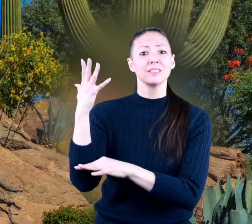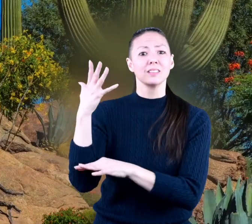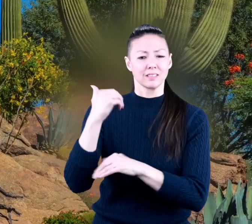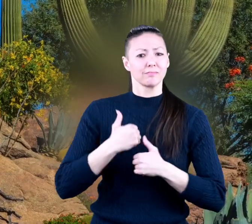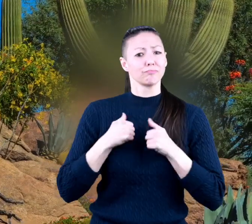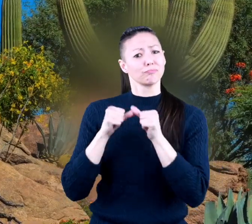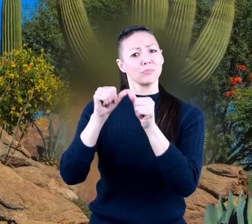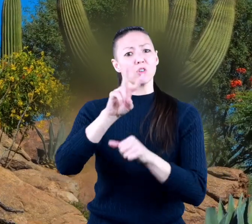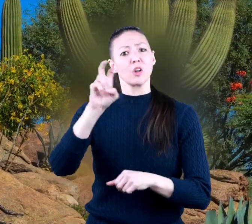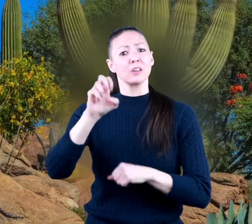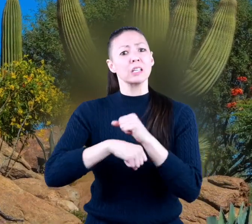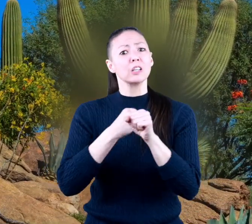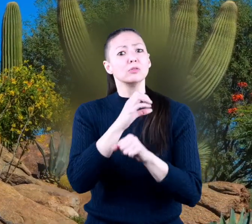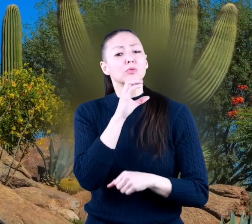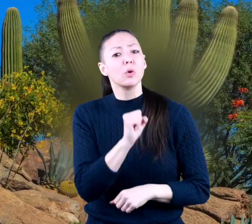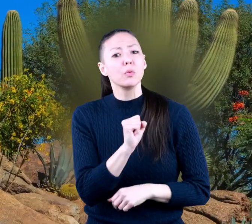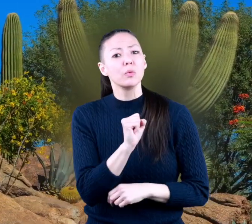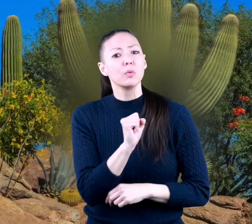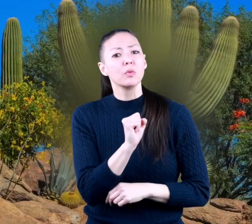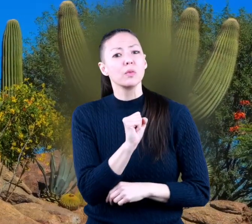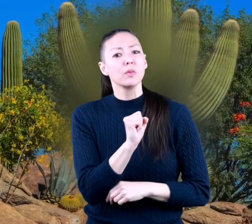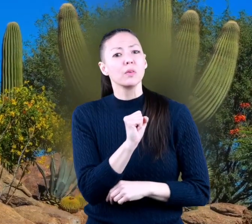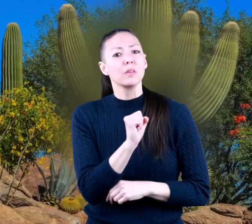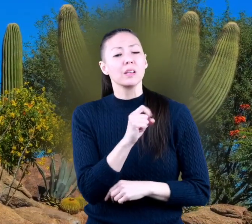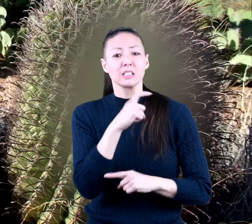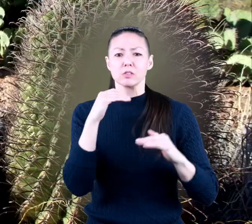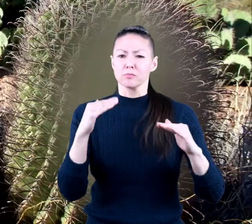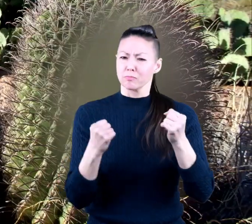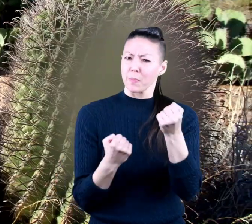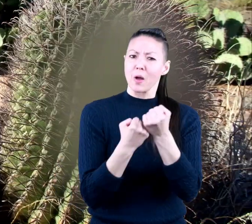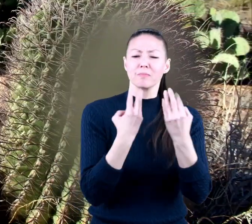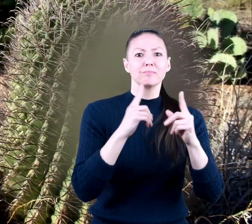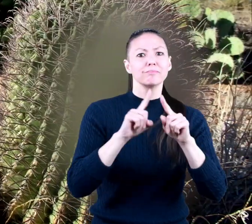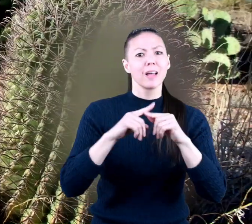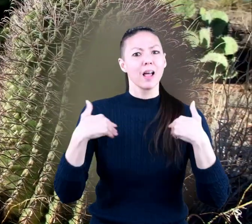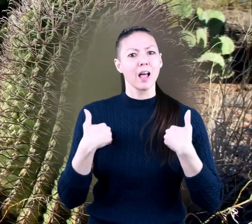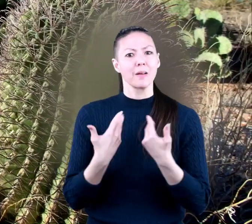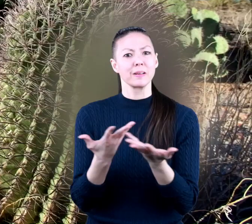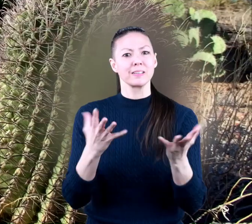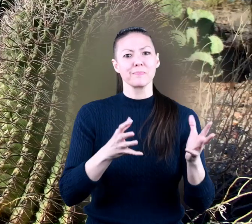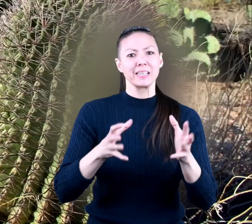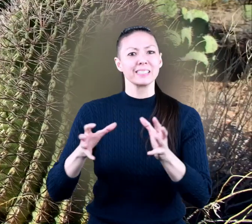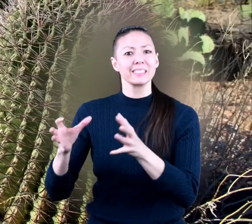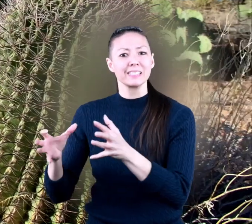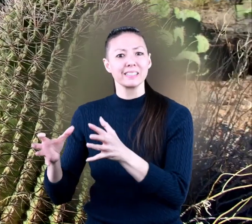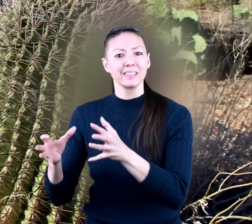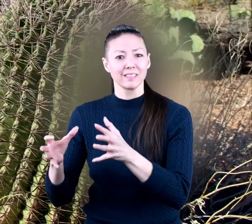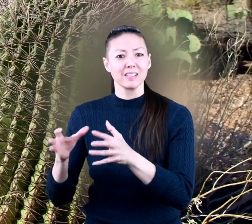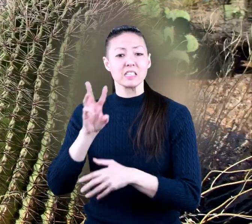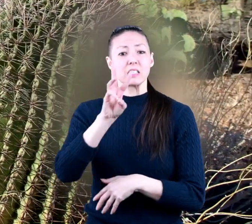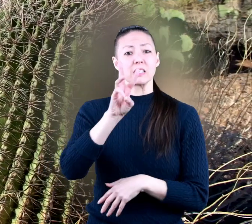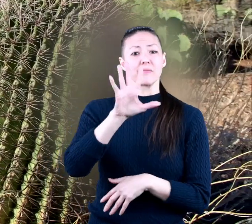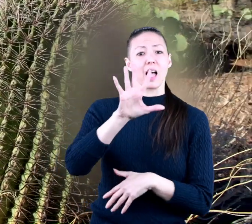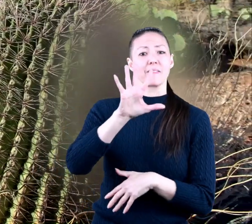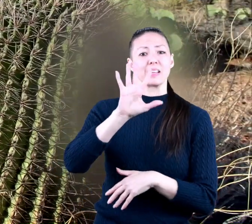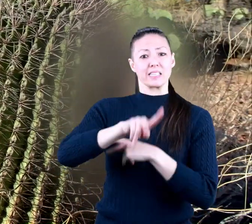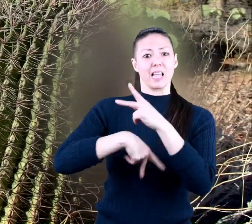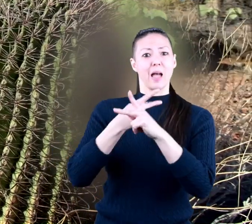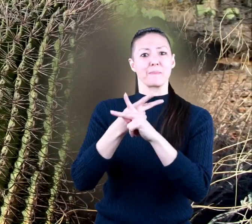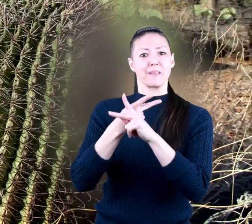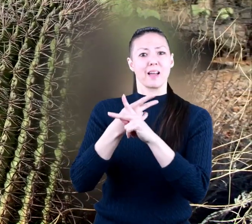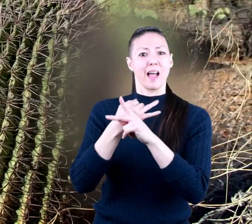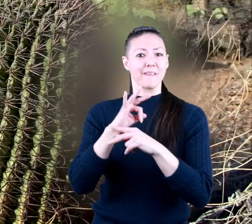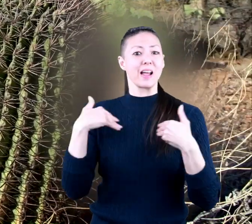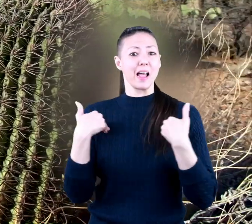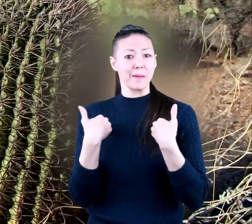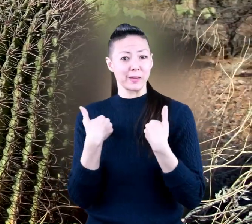cactuses can live to be 200 years old. The desert supports lots of animal species, with 65 types